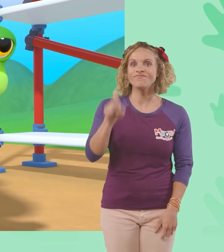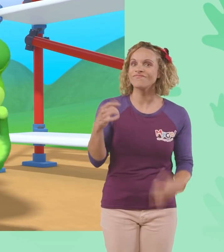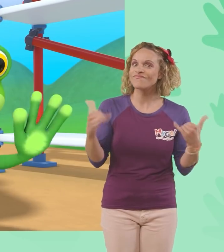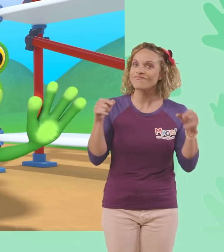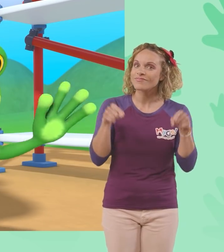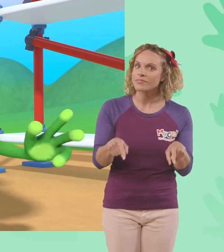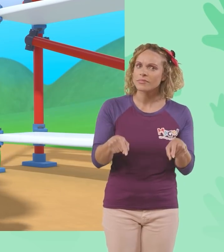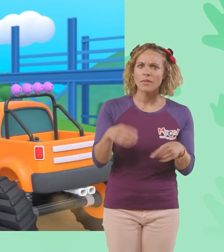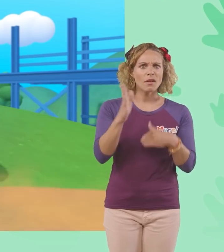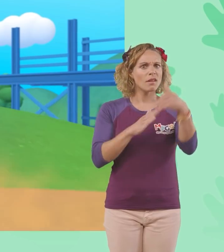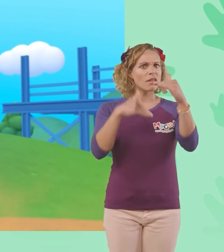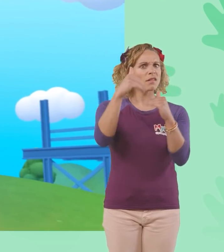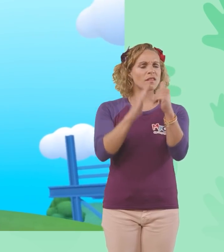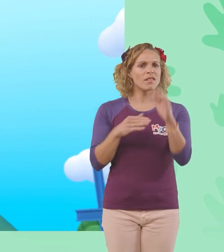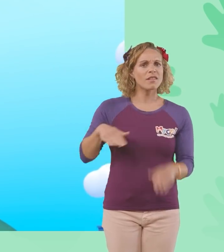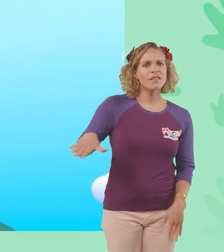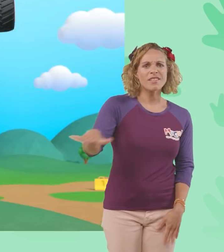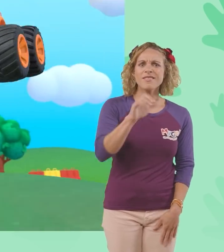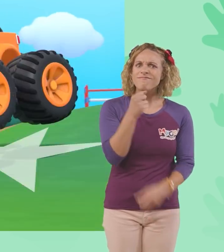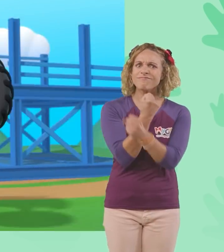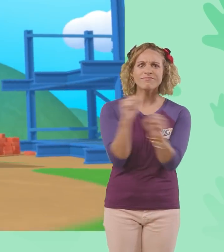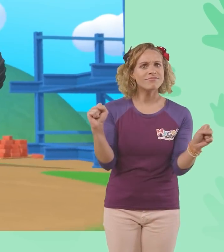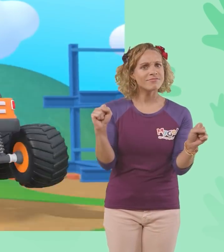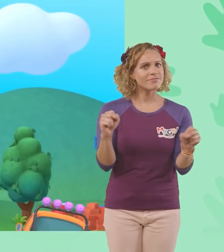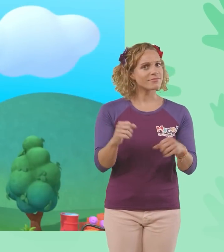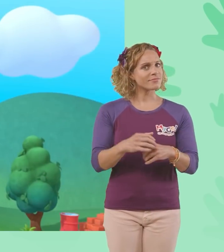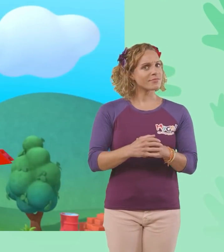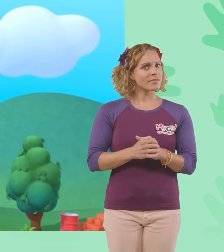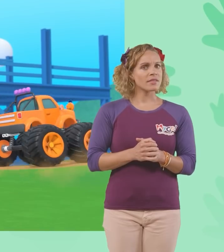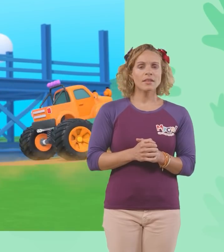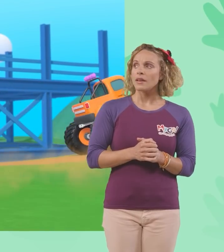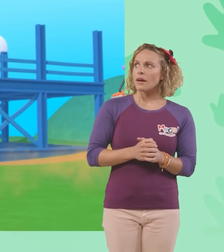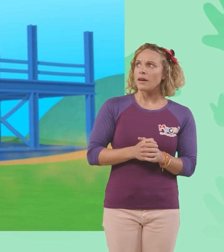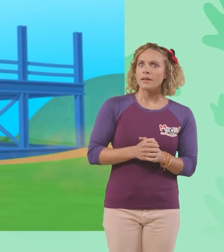shouldn't be playing here. Construction sites are dangerous.